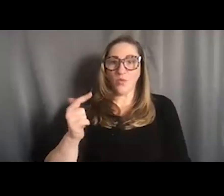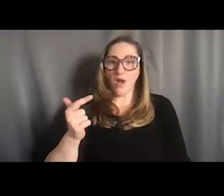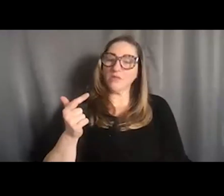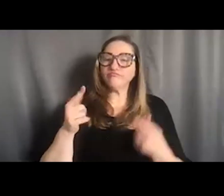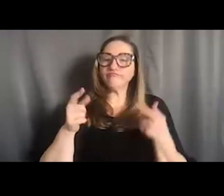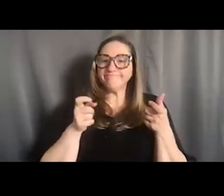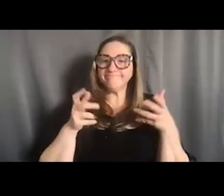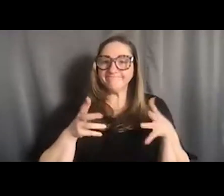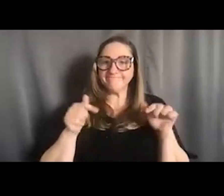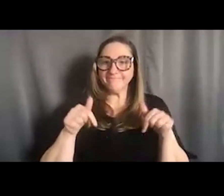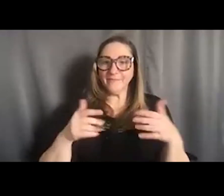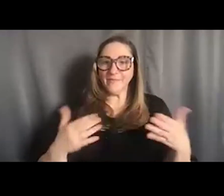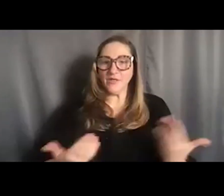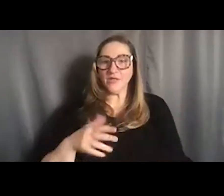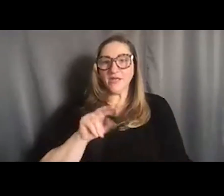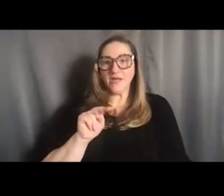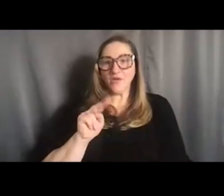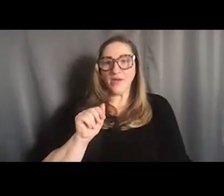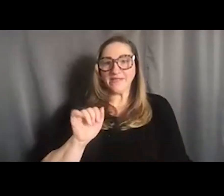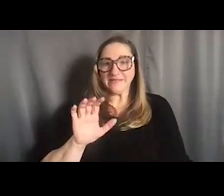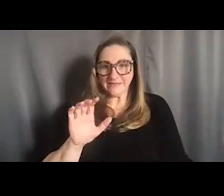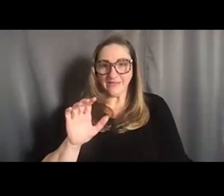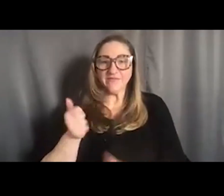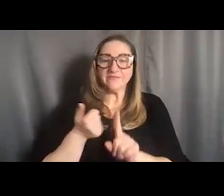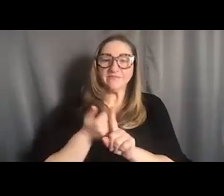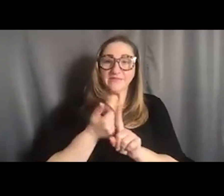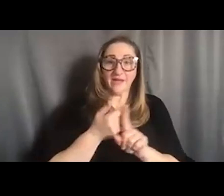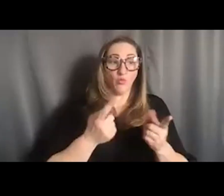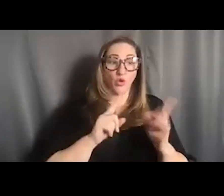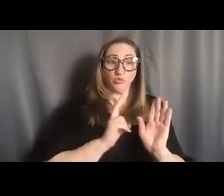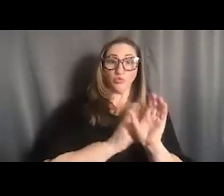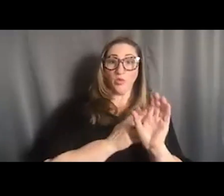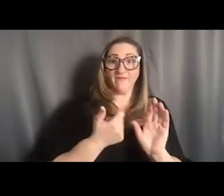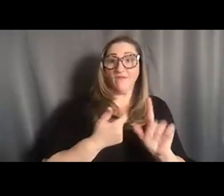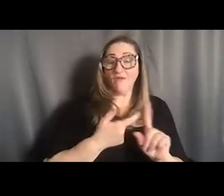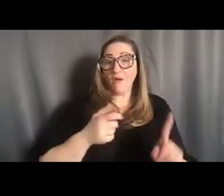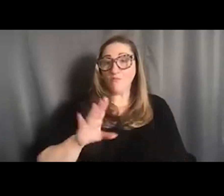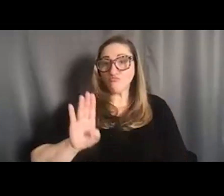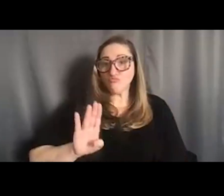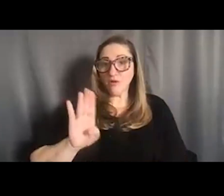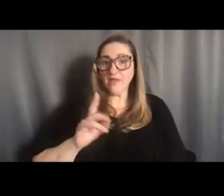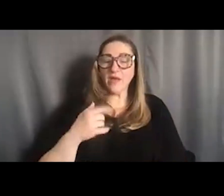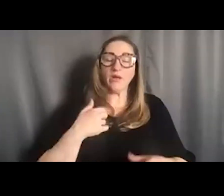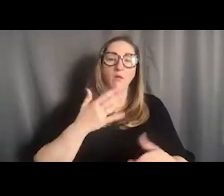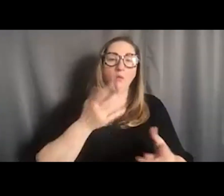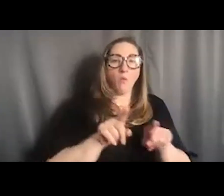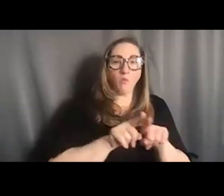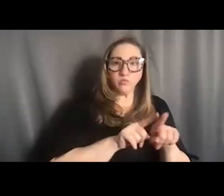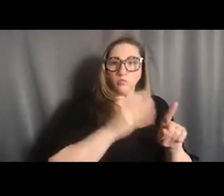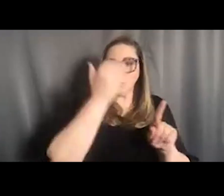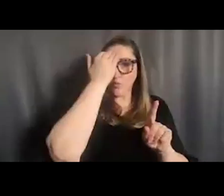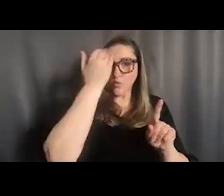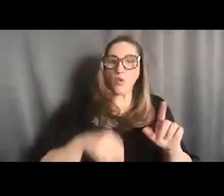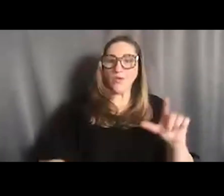I'm joining from the occupied Lenape and Canarsie land, also known as Brooklyn. I am a young Chinese American person with bright red hair. Today